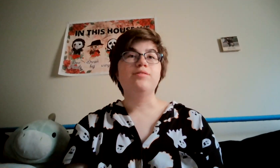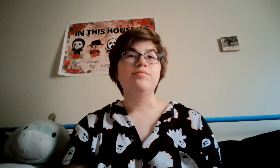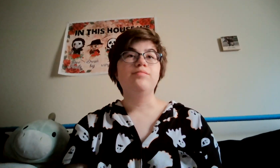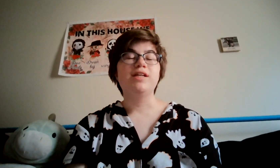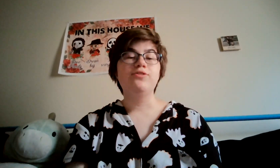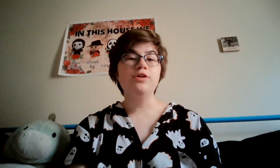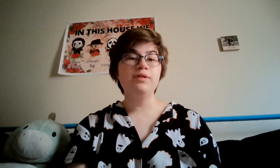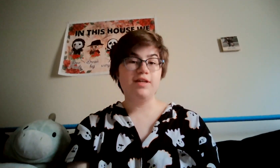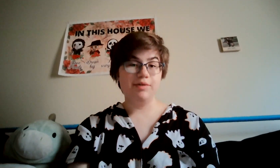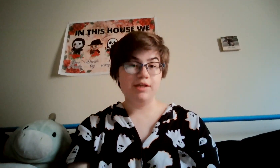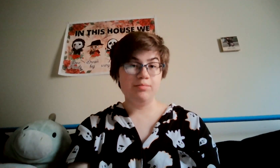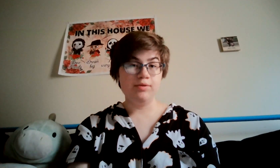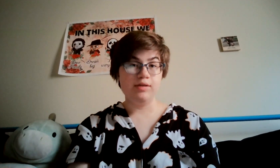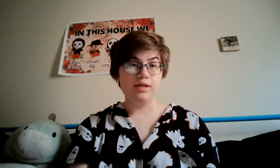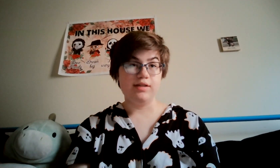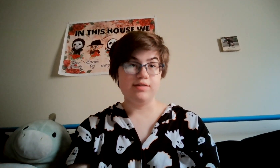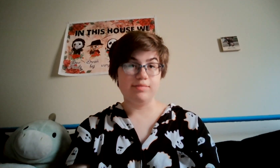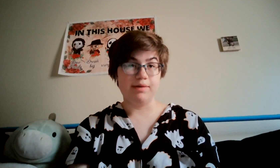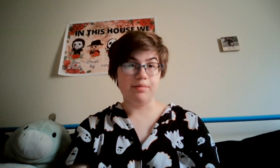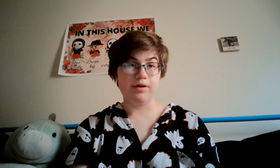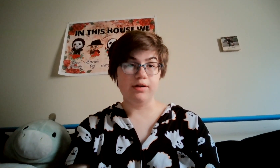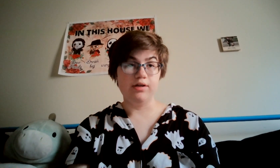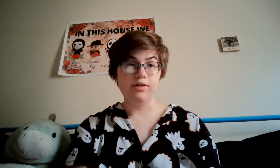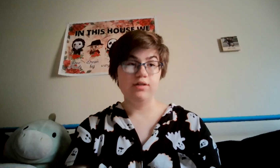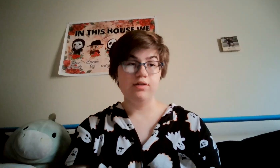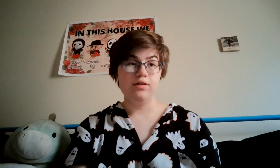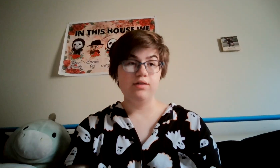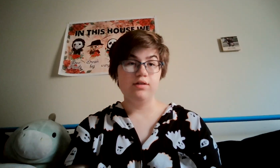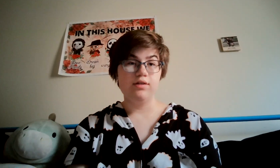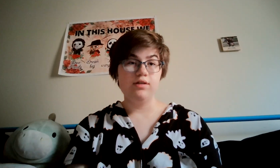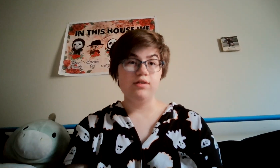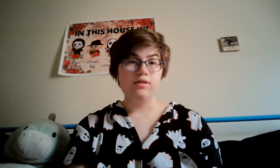But yeah, tournament's coming up in September.